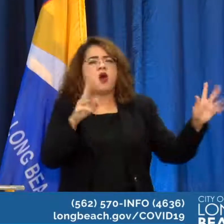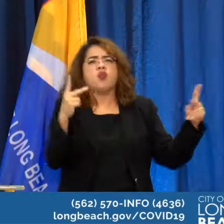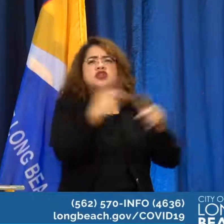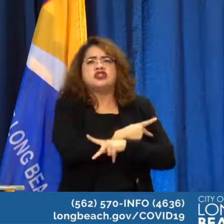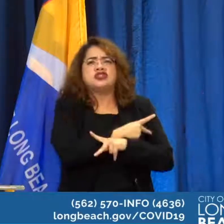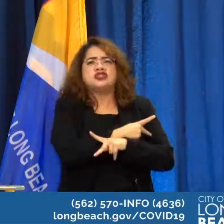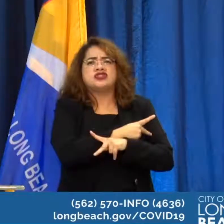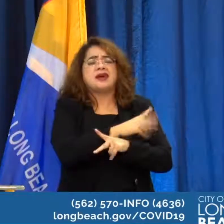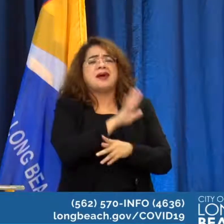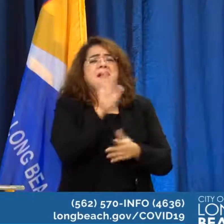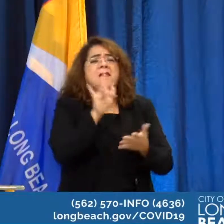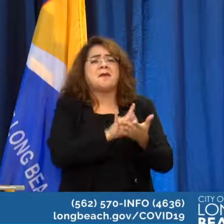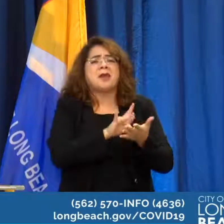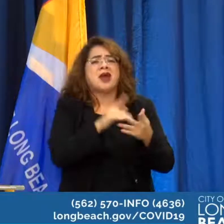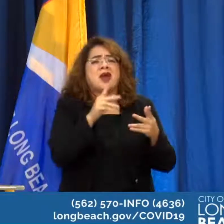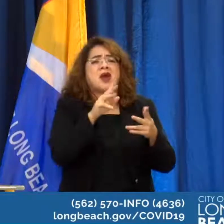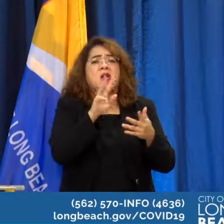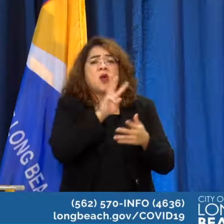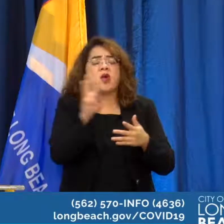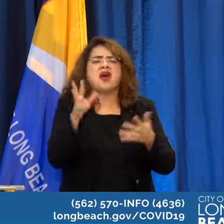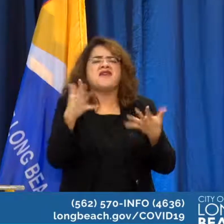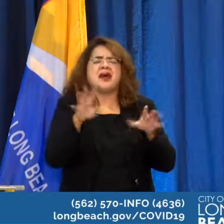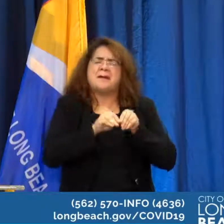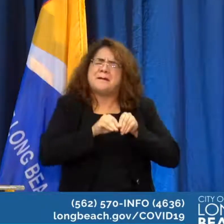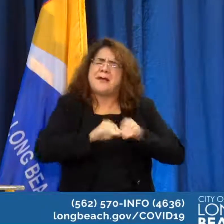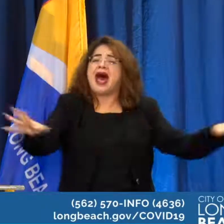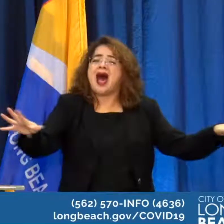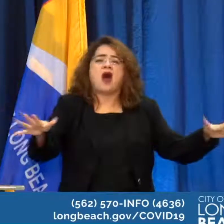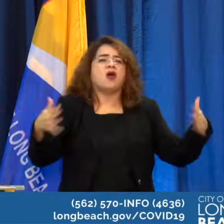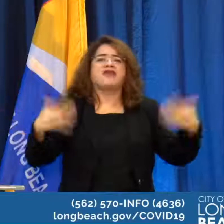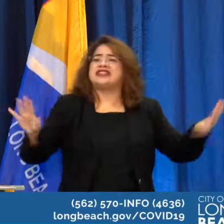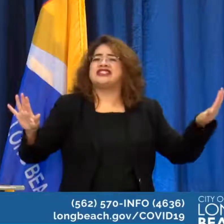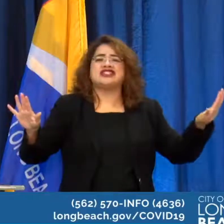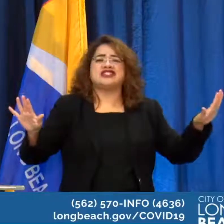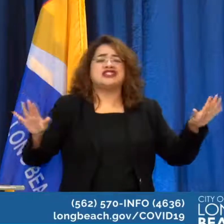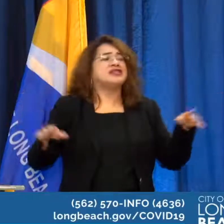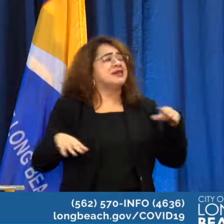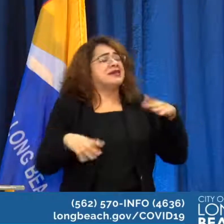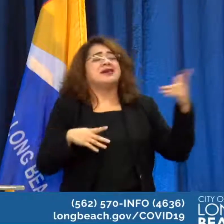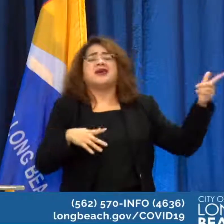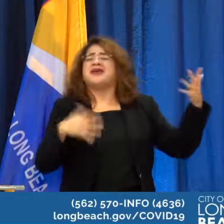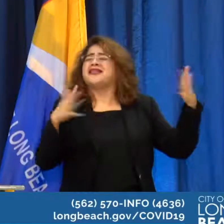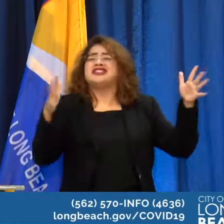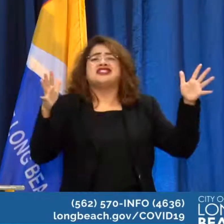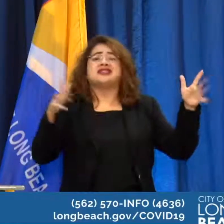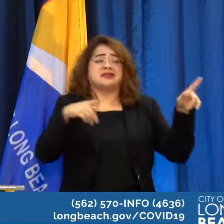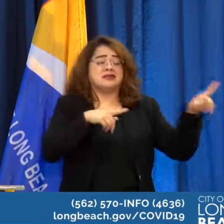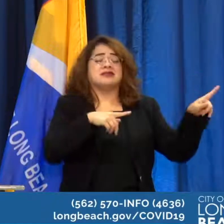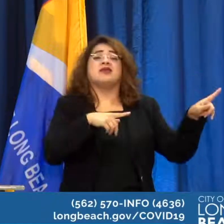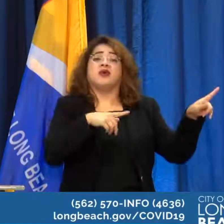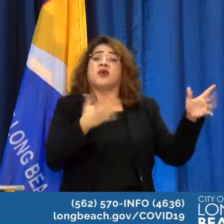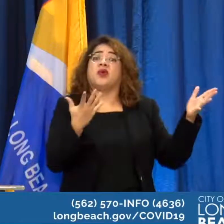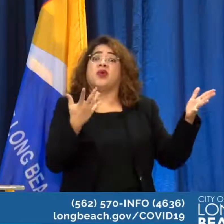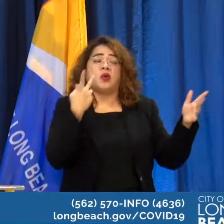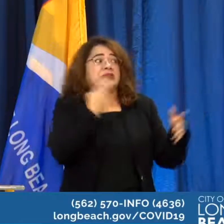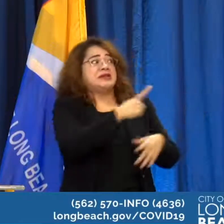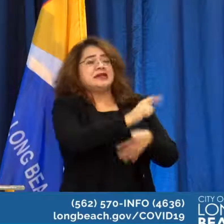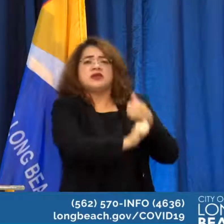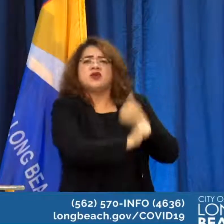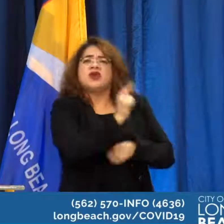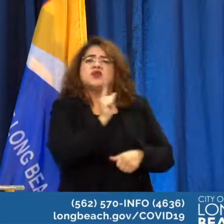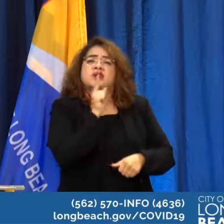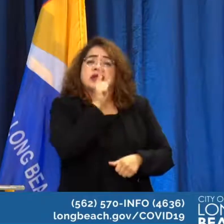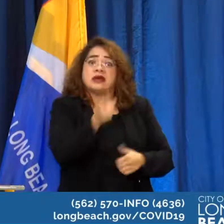the Midwest or in other places, this is a time to get serious and continue to take this threat very